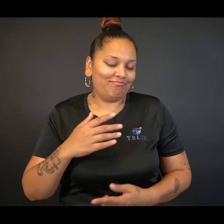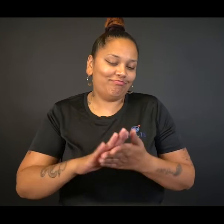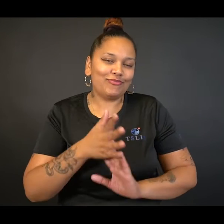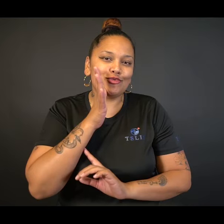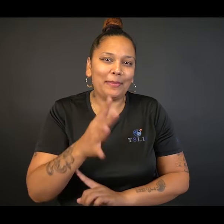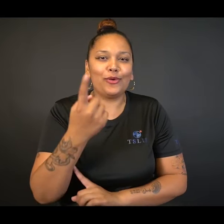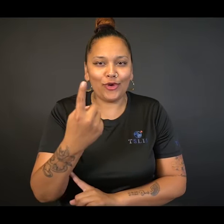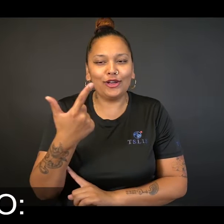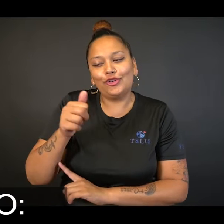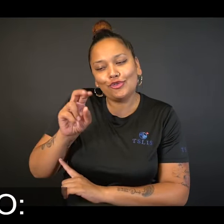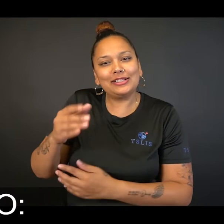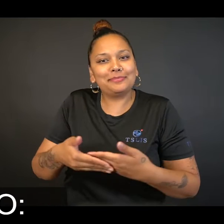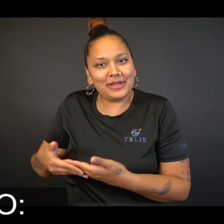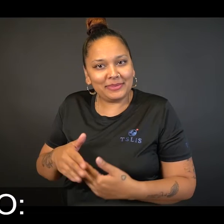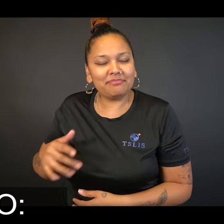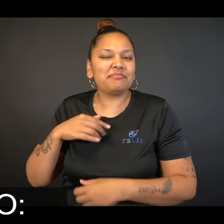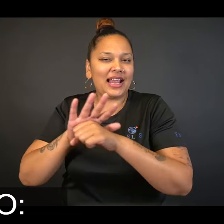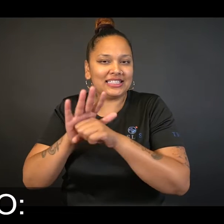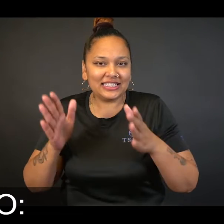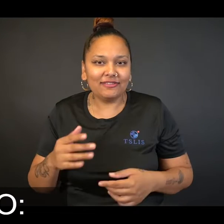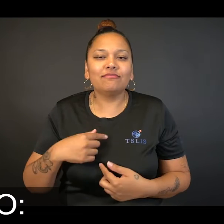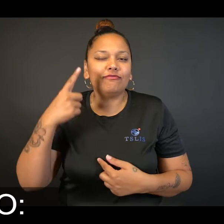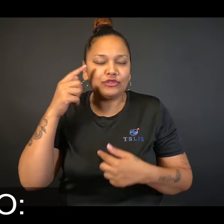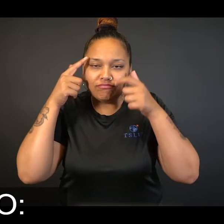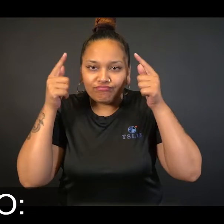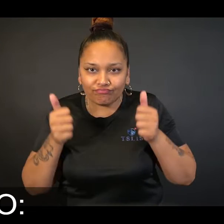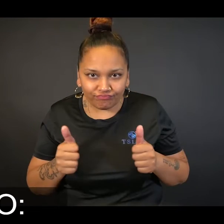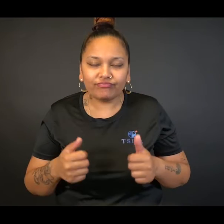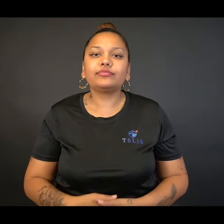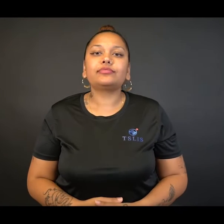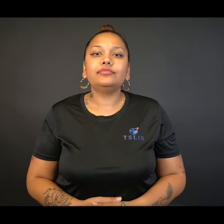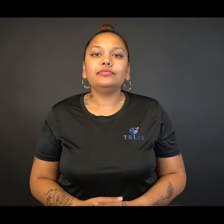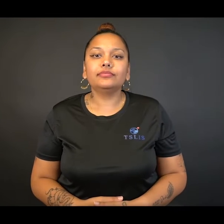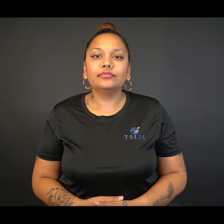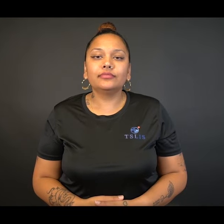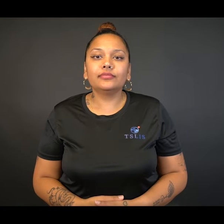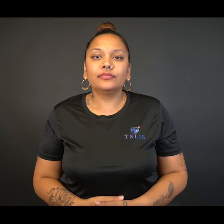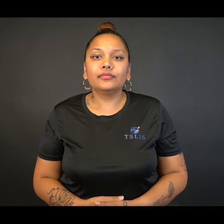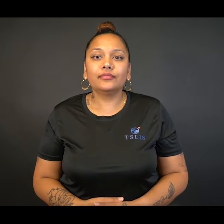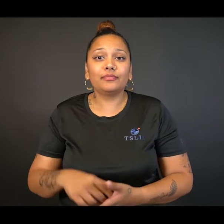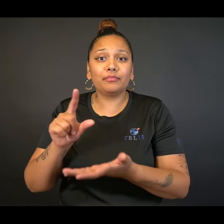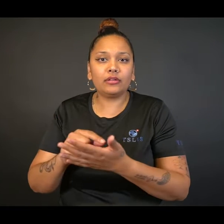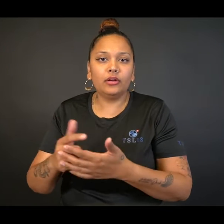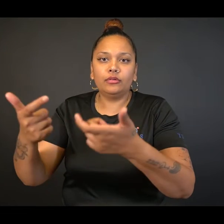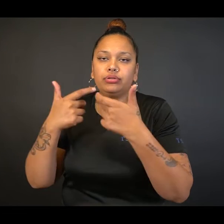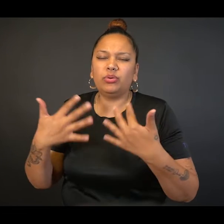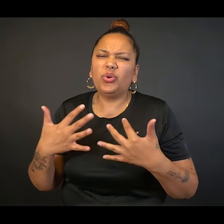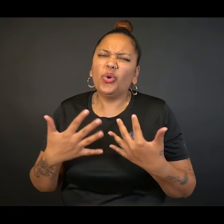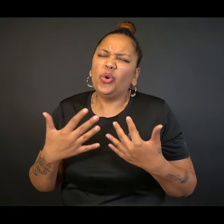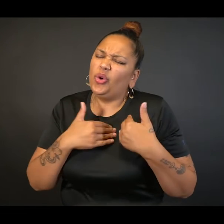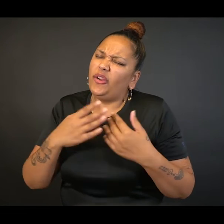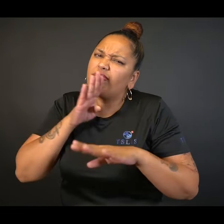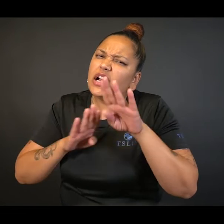I'm visually impaired. Barriers to print are very frustrating. For people like Ingrid, finding